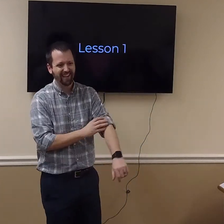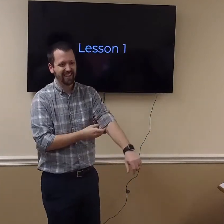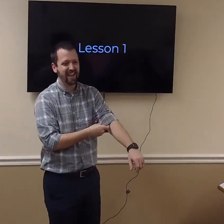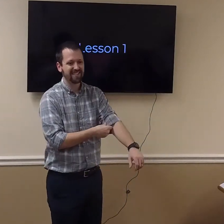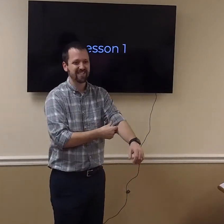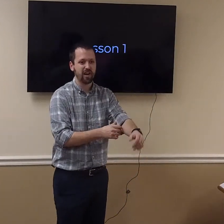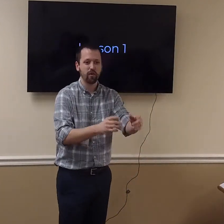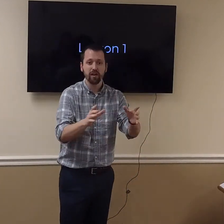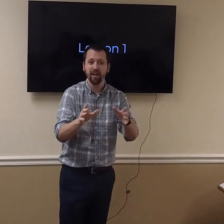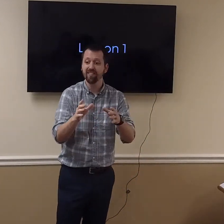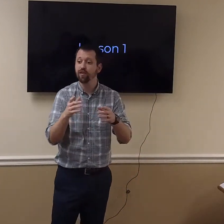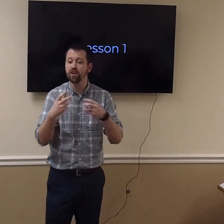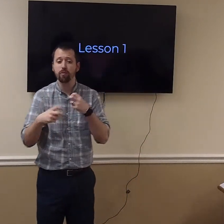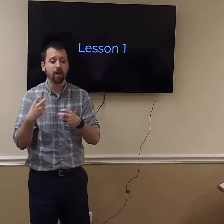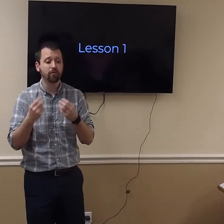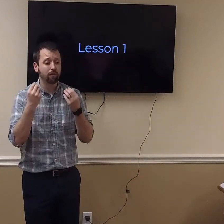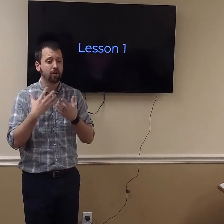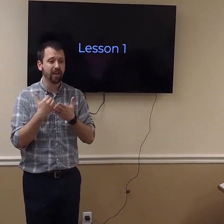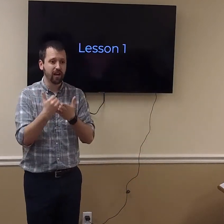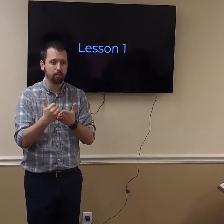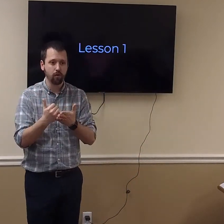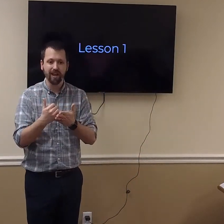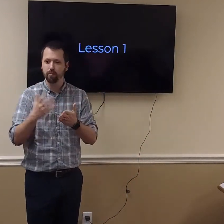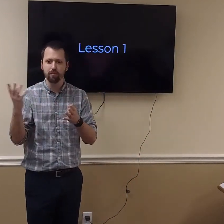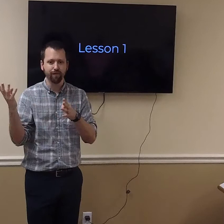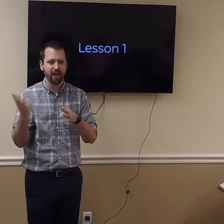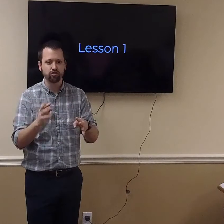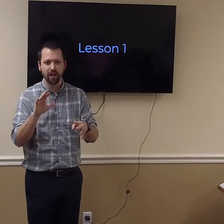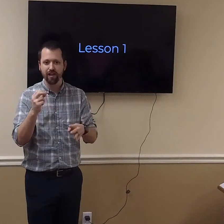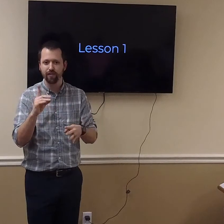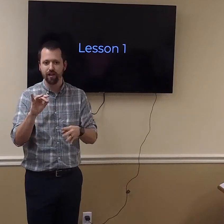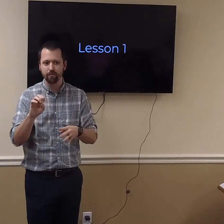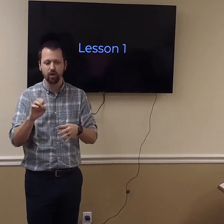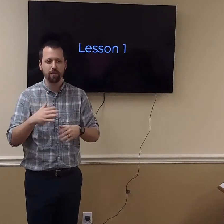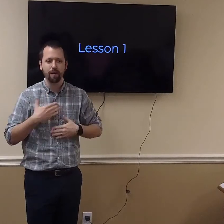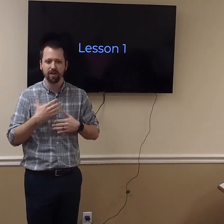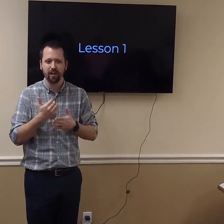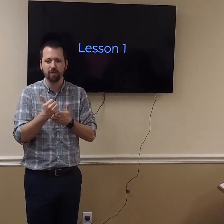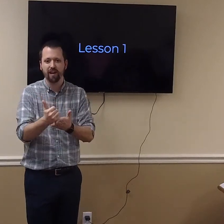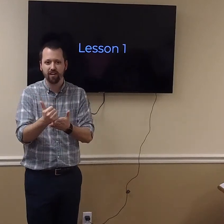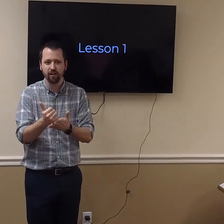Awesome. Yes. So, like I said, if you have any problems, let me know. I can help you. I can put them on a flash drive. I'm happy to help you out here.